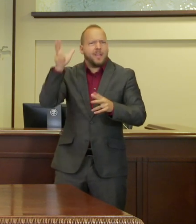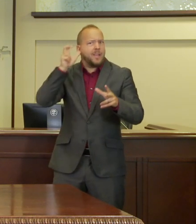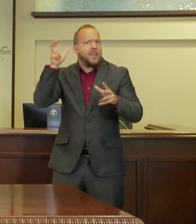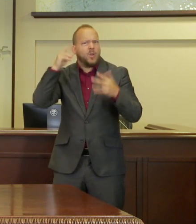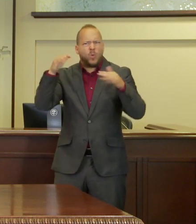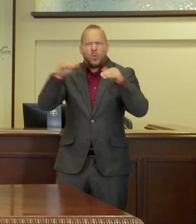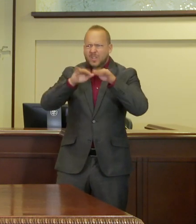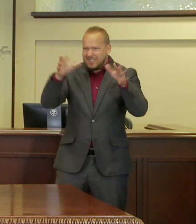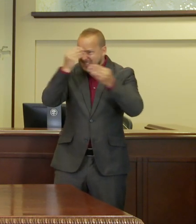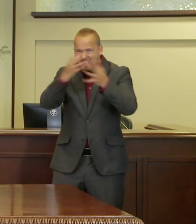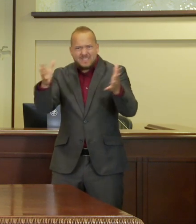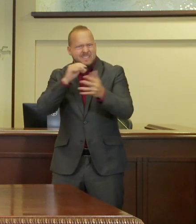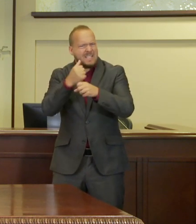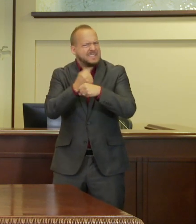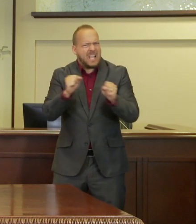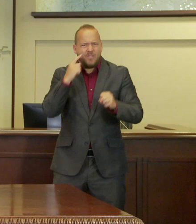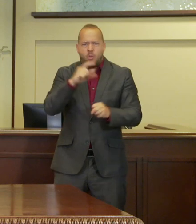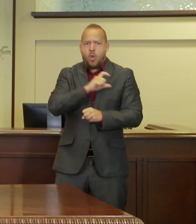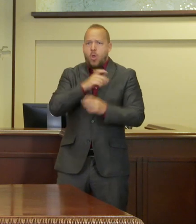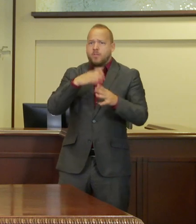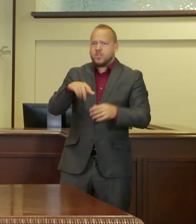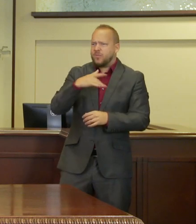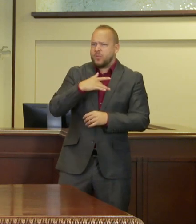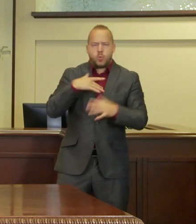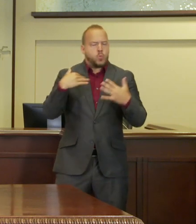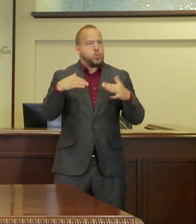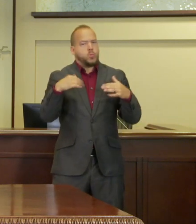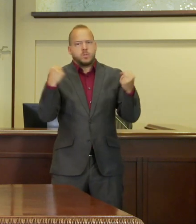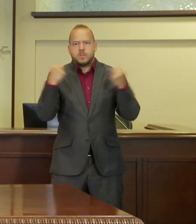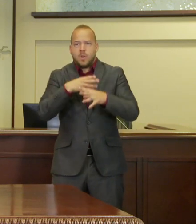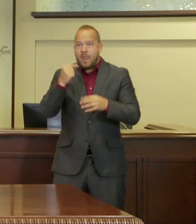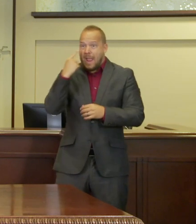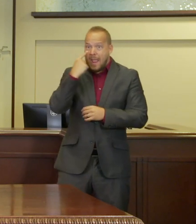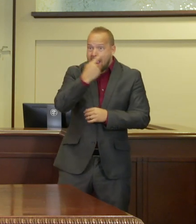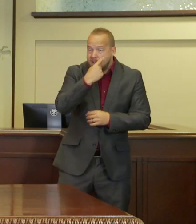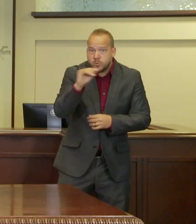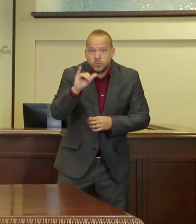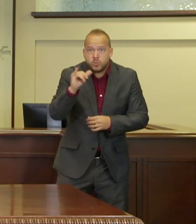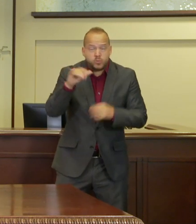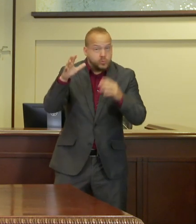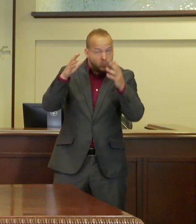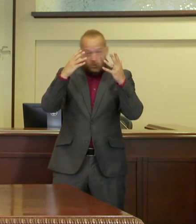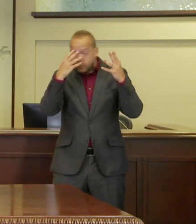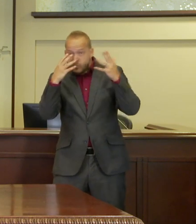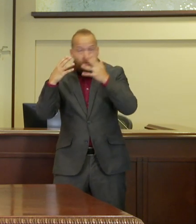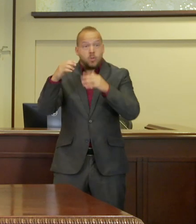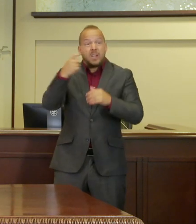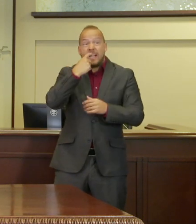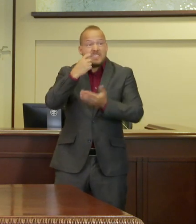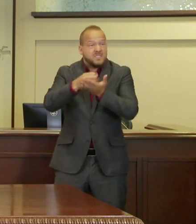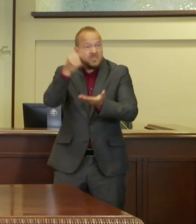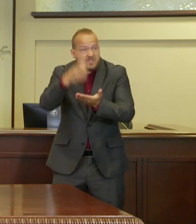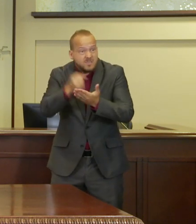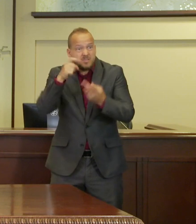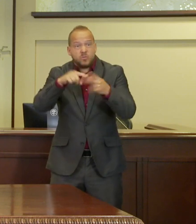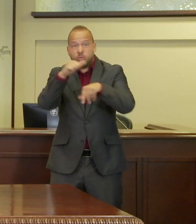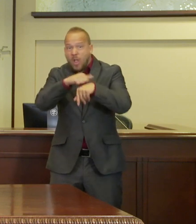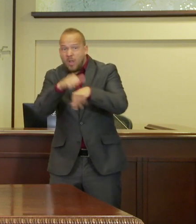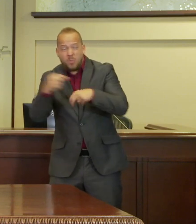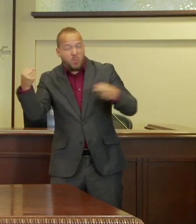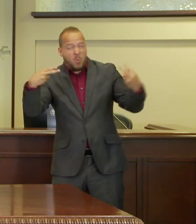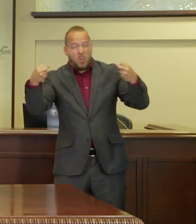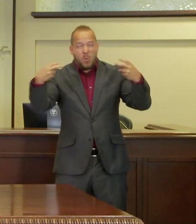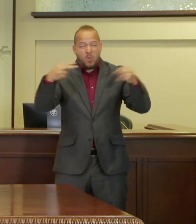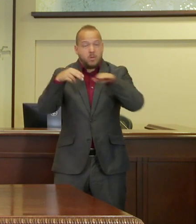including eye injuries. And then we had people throwing rocks and glass bottles at the sound truck. It was at that point